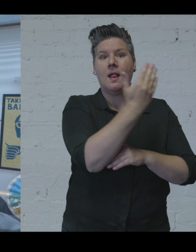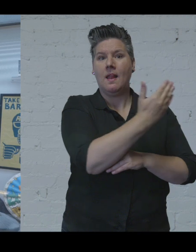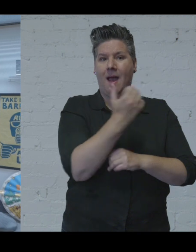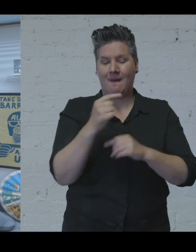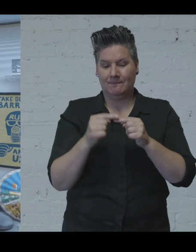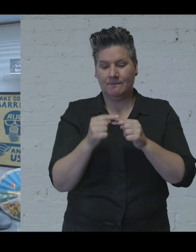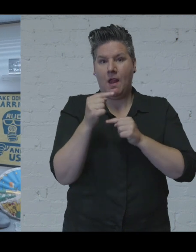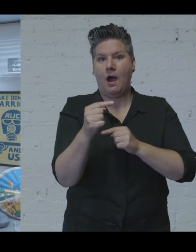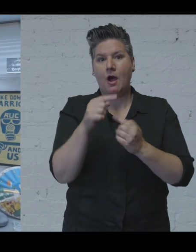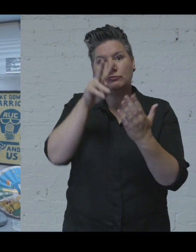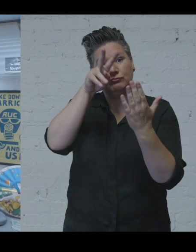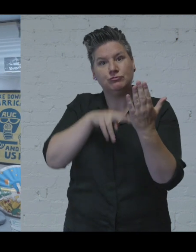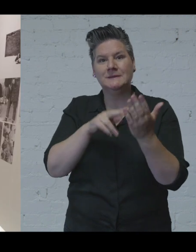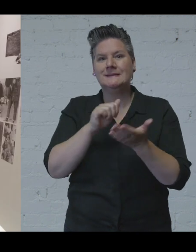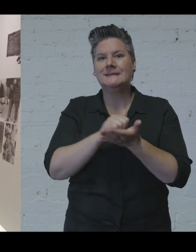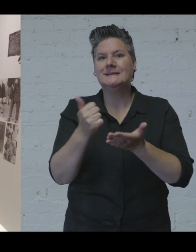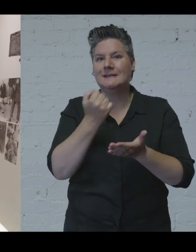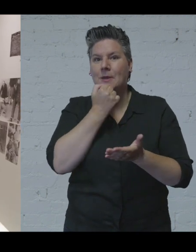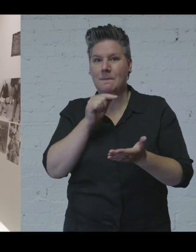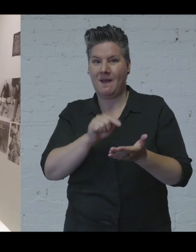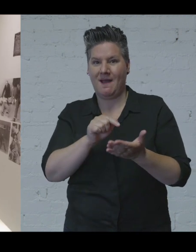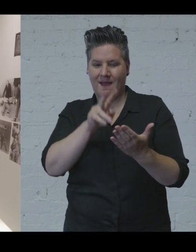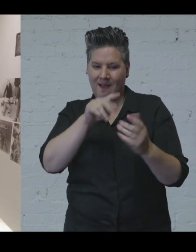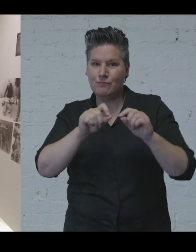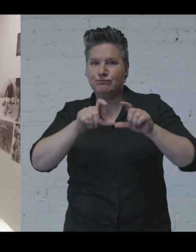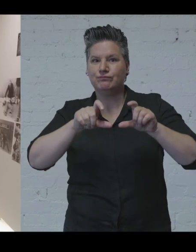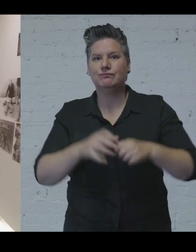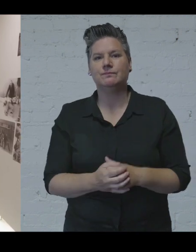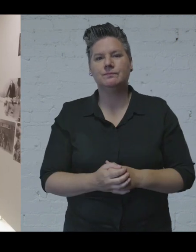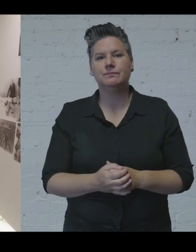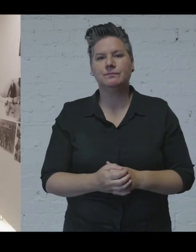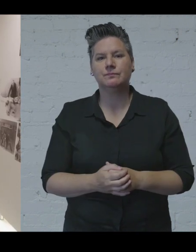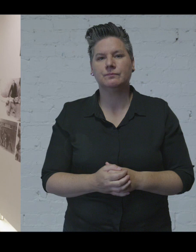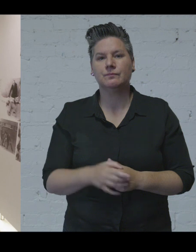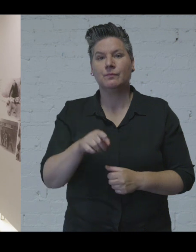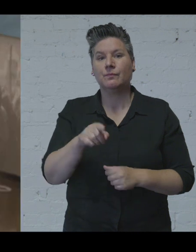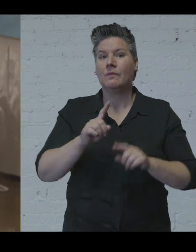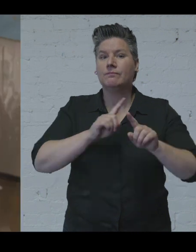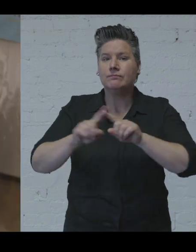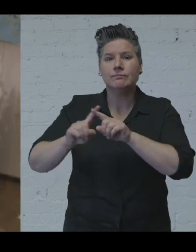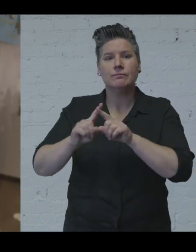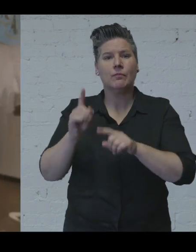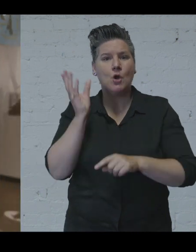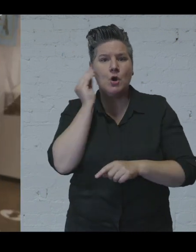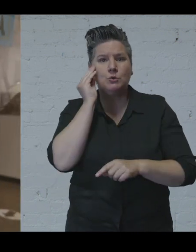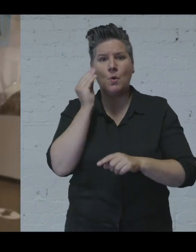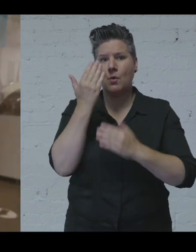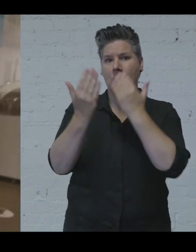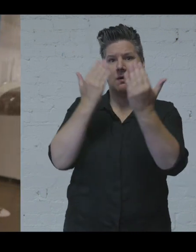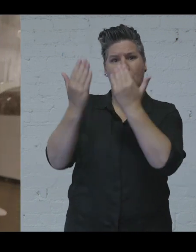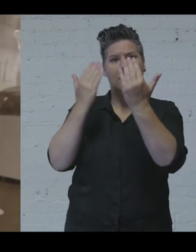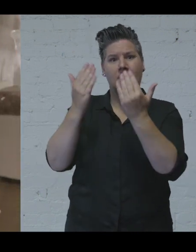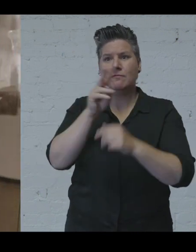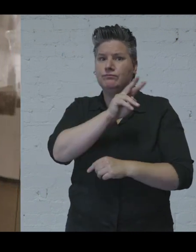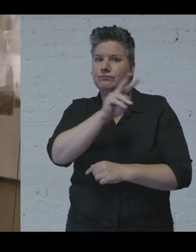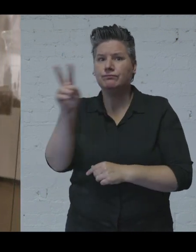There are a number of audio-visual displays in the exhibition area as well as many iconic exhibits, including the white handkerchief held by Father Edward